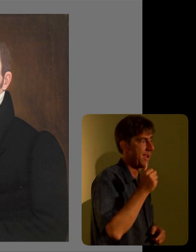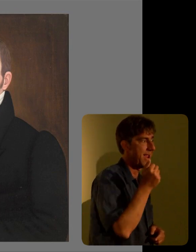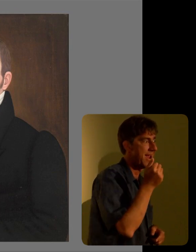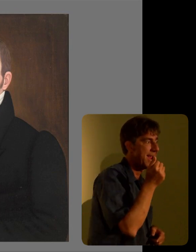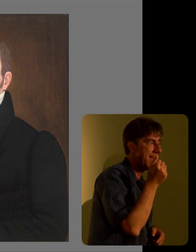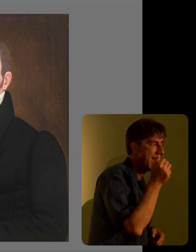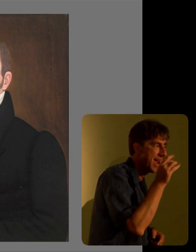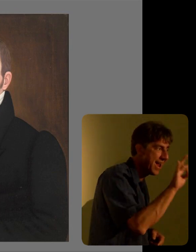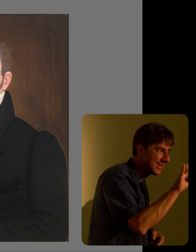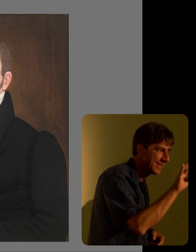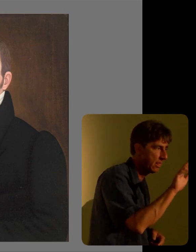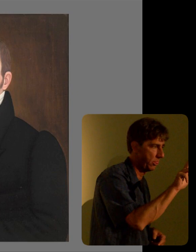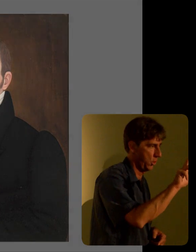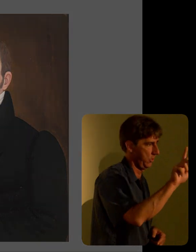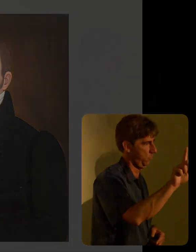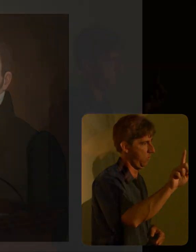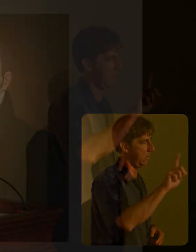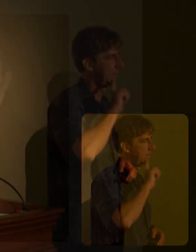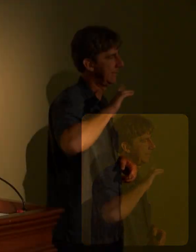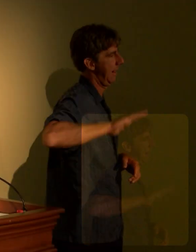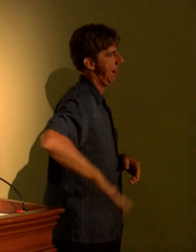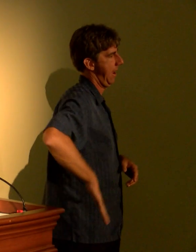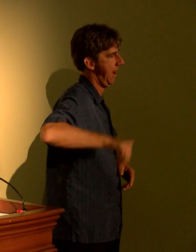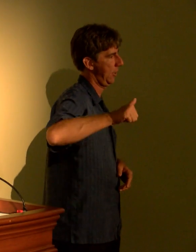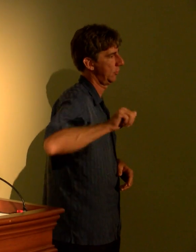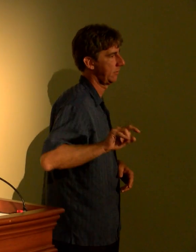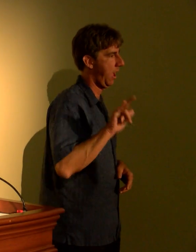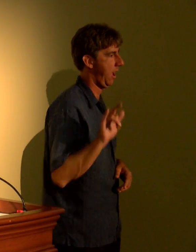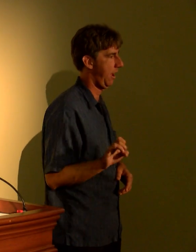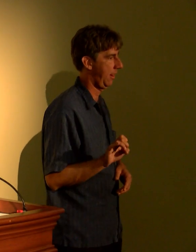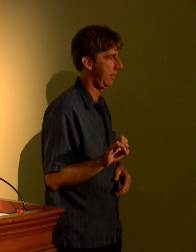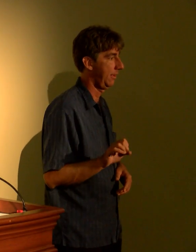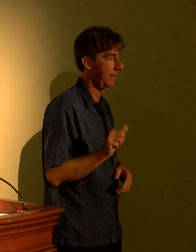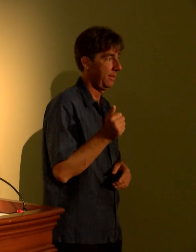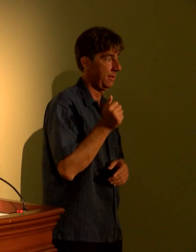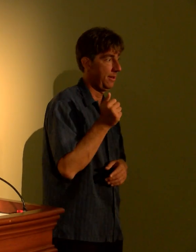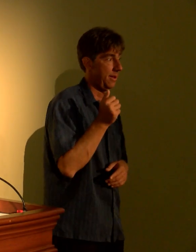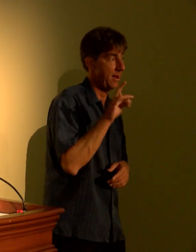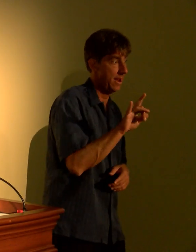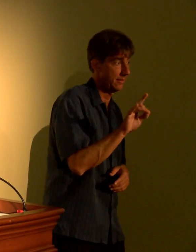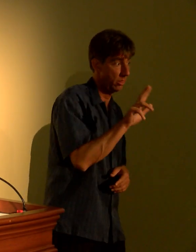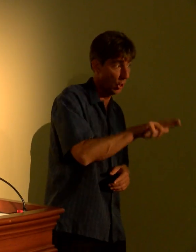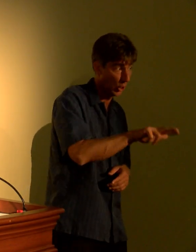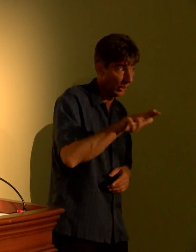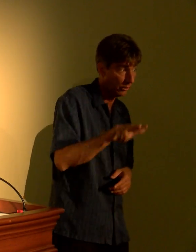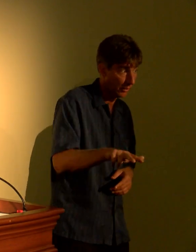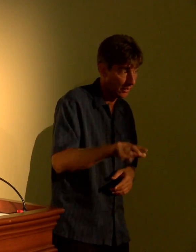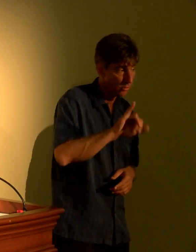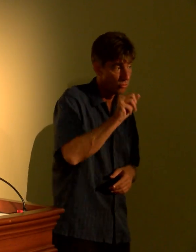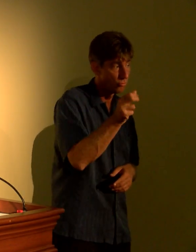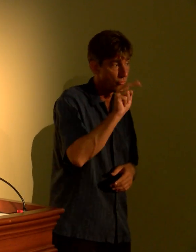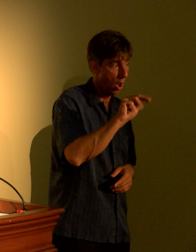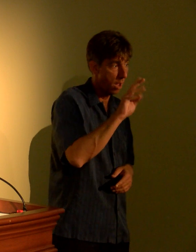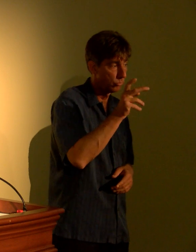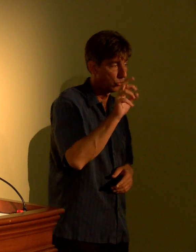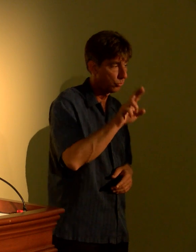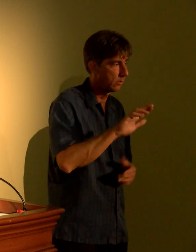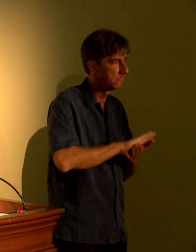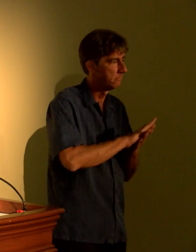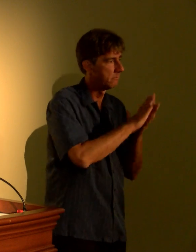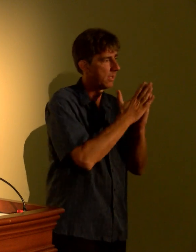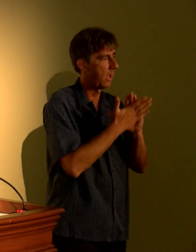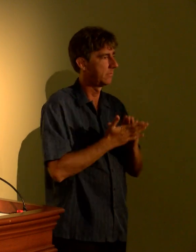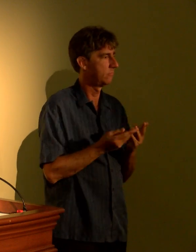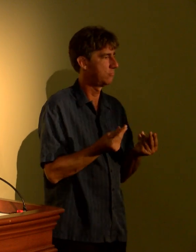Brewster's late style. In 1833, John Brewster becomes a property owner for the